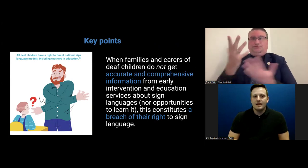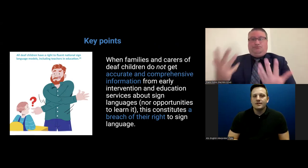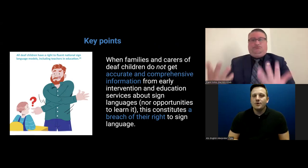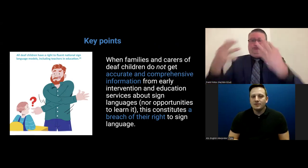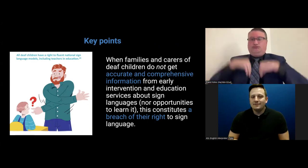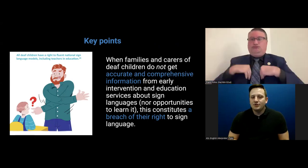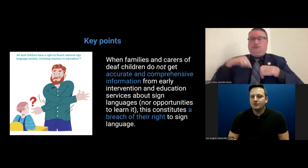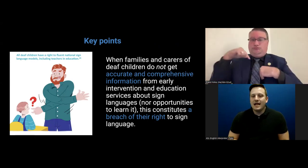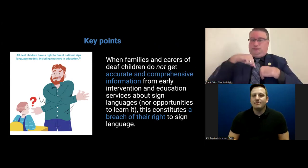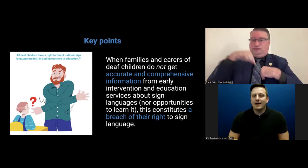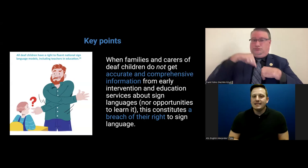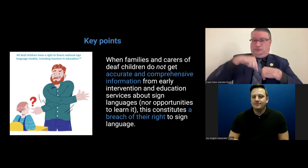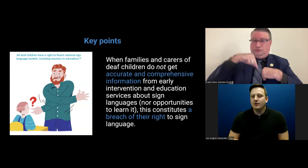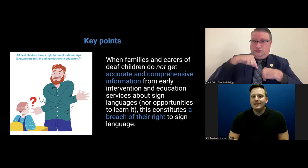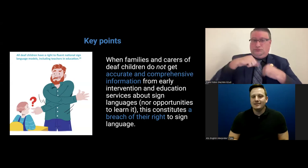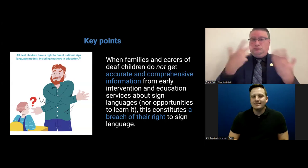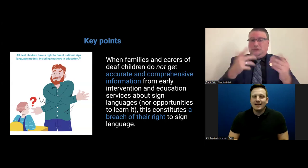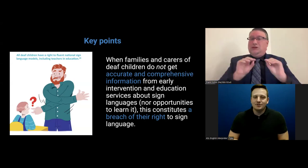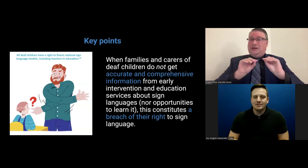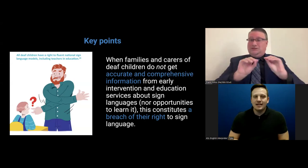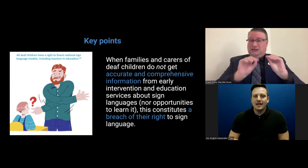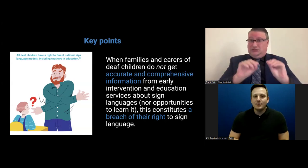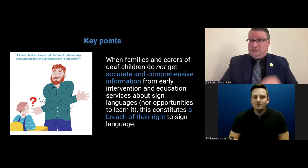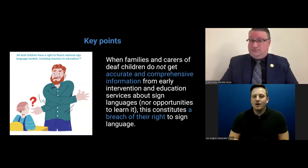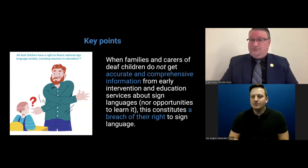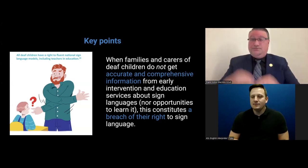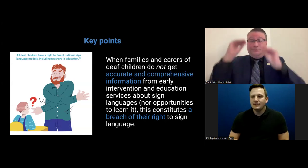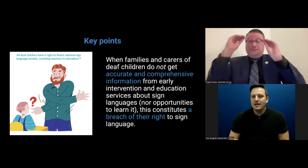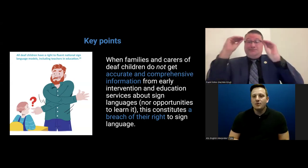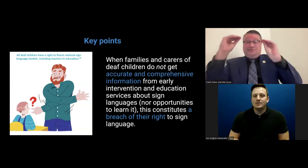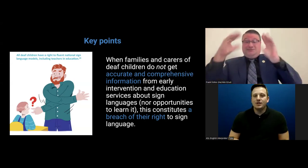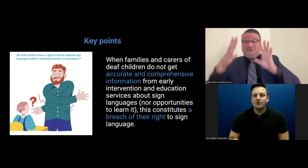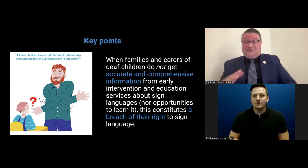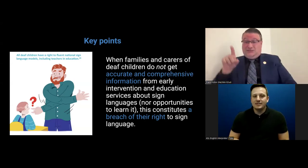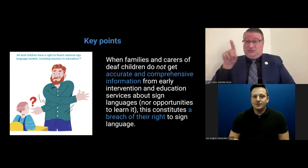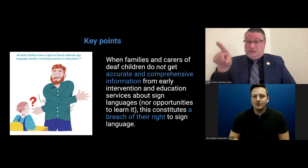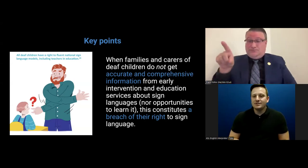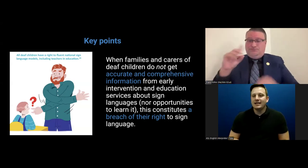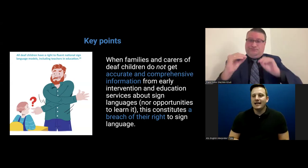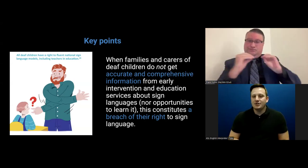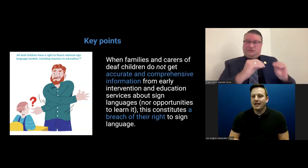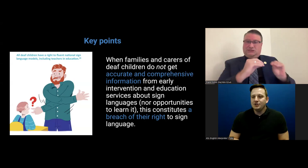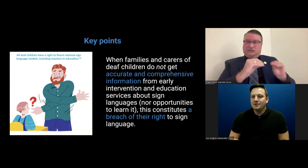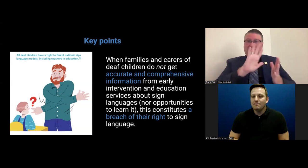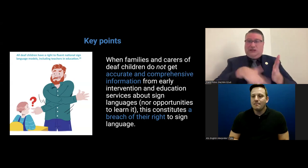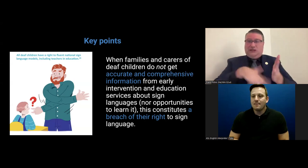So all deaf children have a right to fluent national sign language models, which includes their teachers in education.